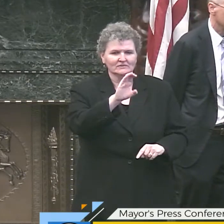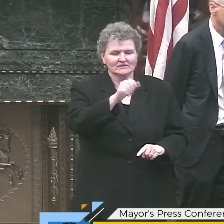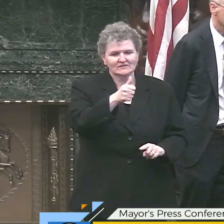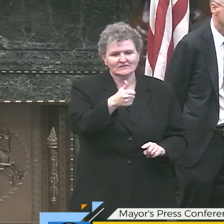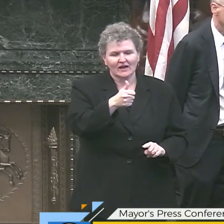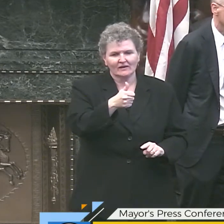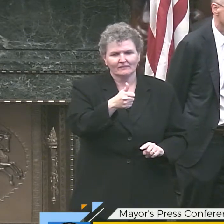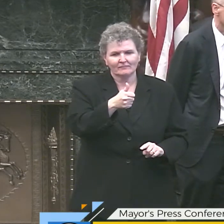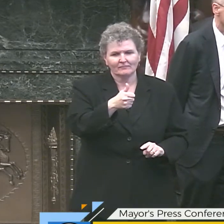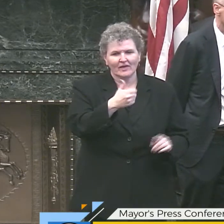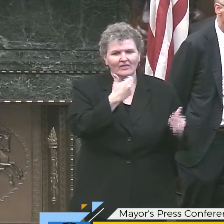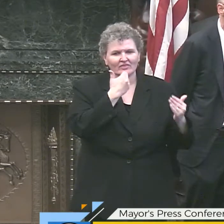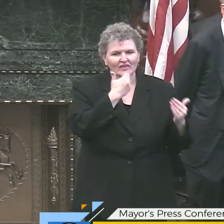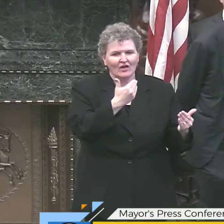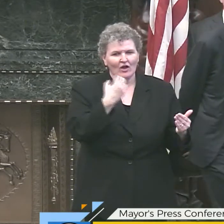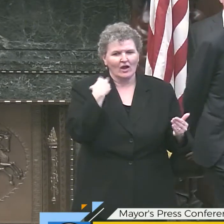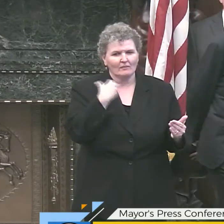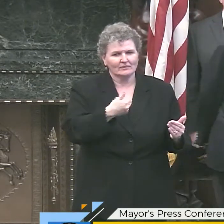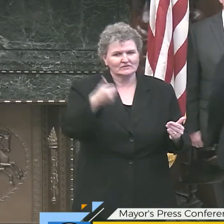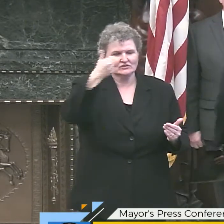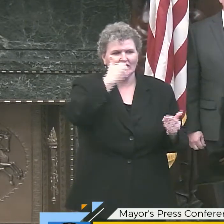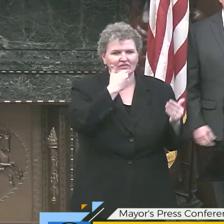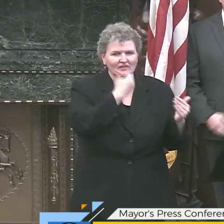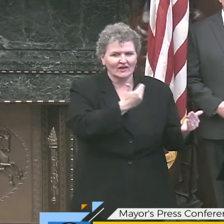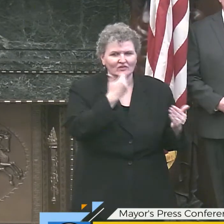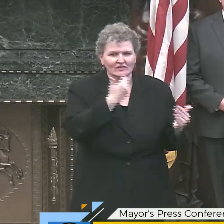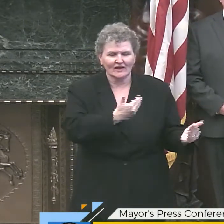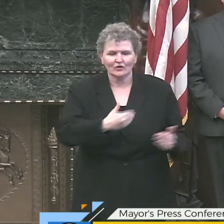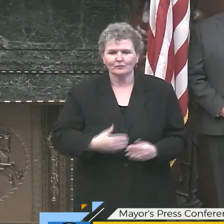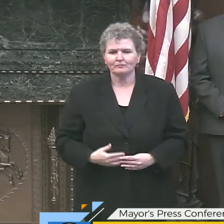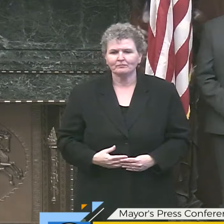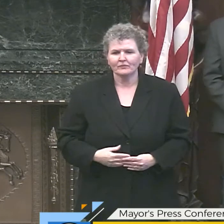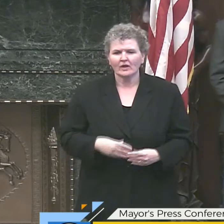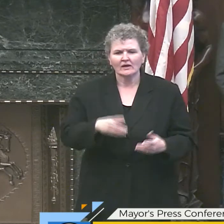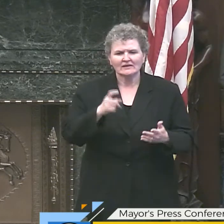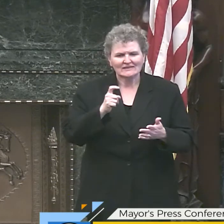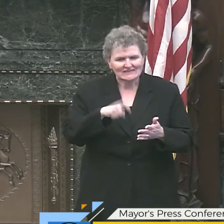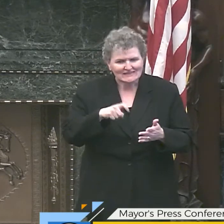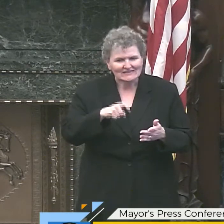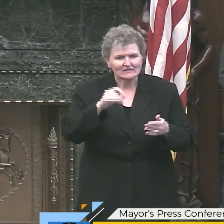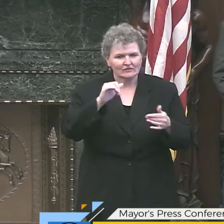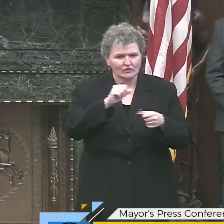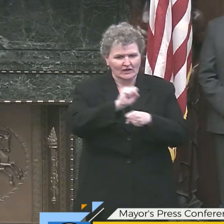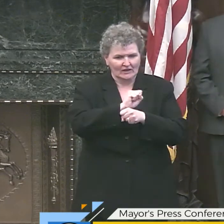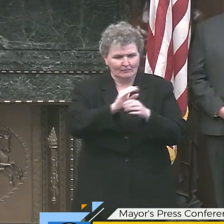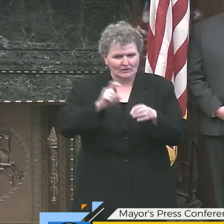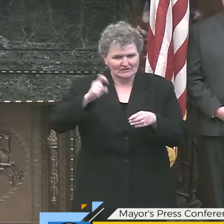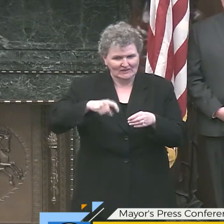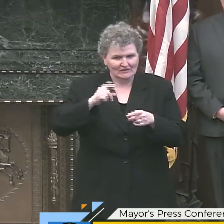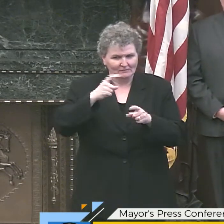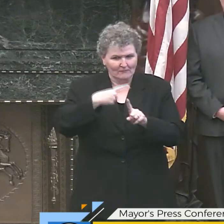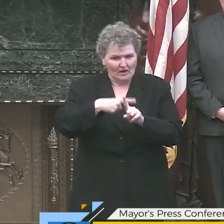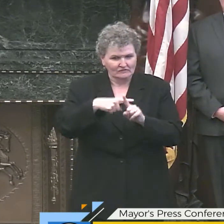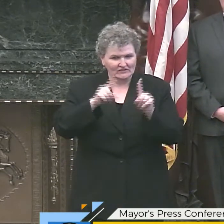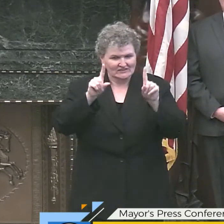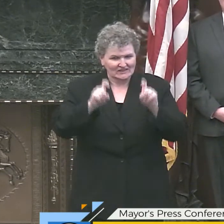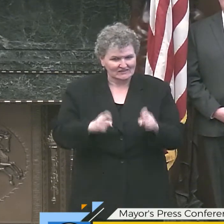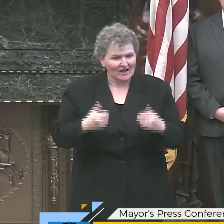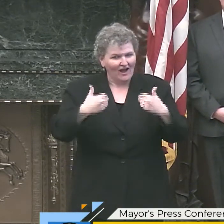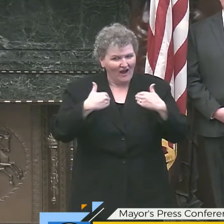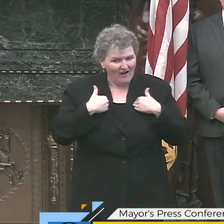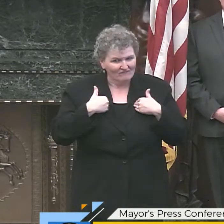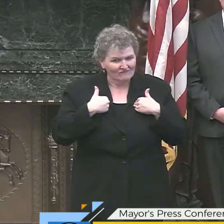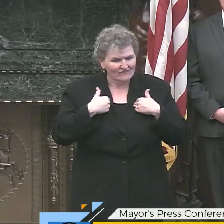Thank you, Commissioner. If an essential city worker tests positive for COVID-19, can you describe the process